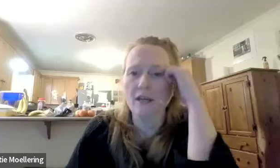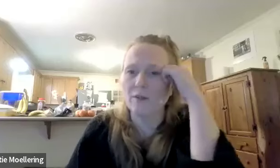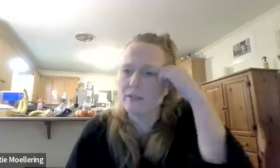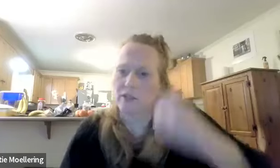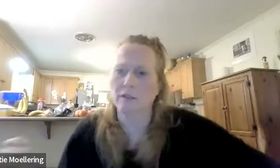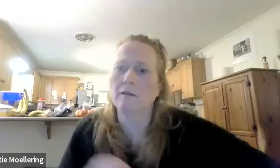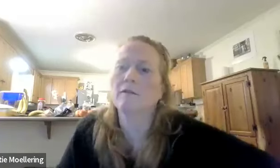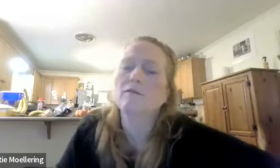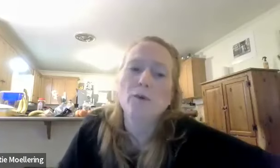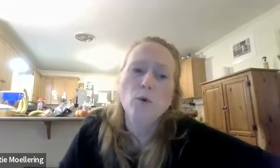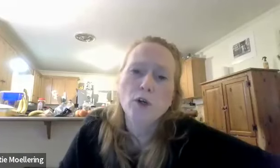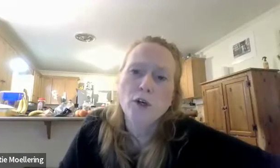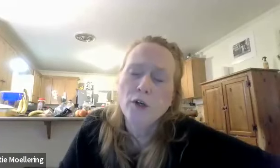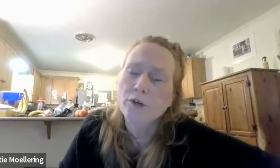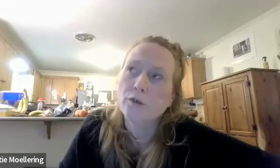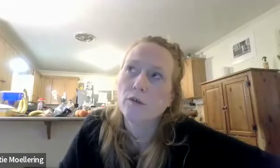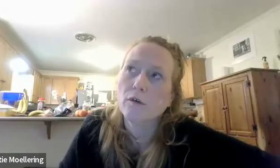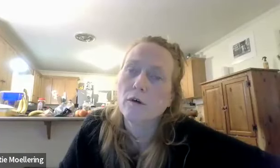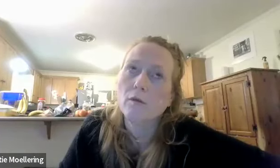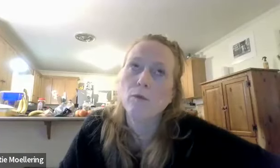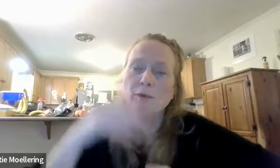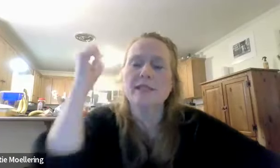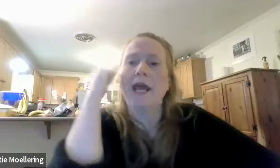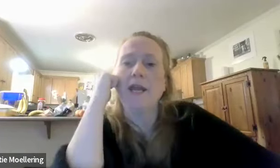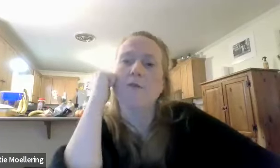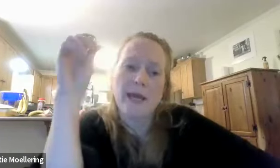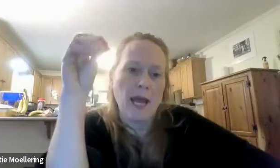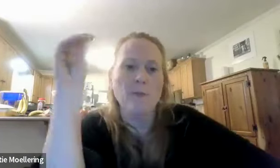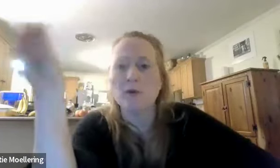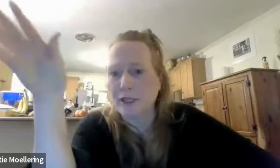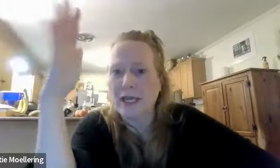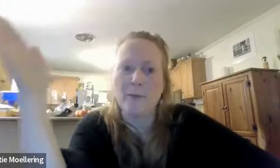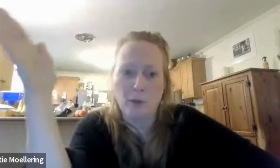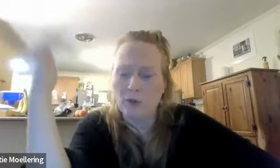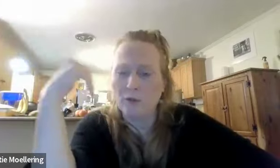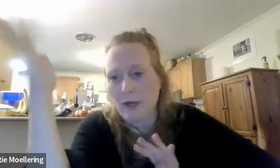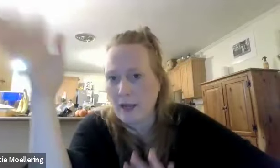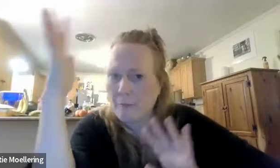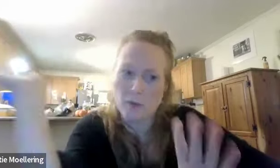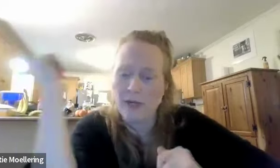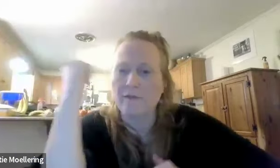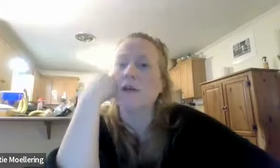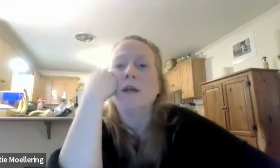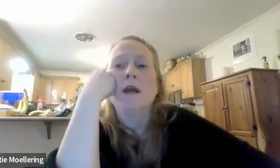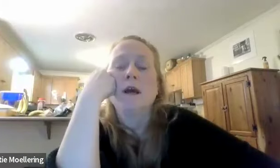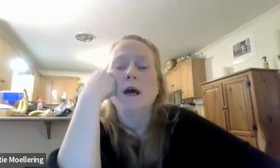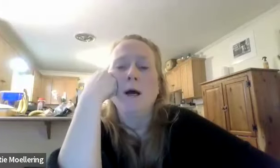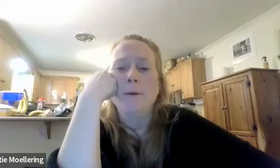a question. Yes. For when we say red apple, green apple, ripe apple, whatever,